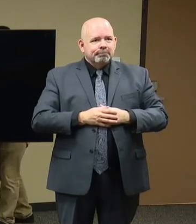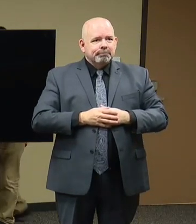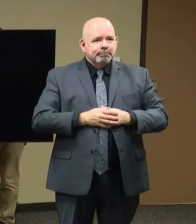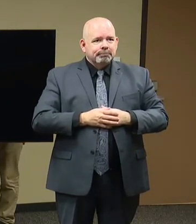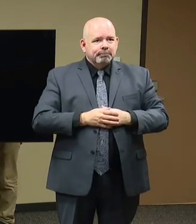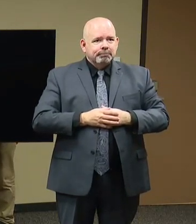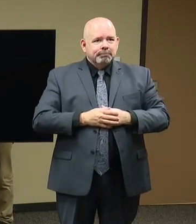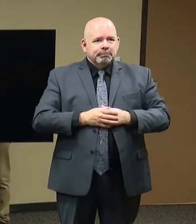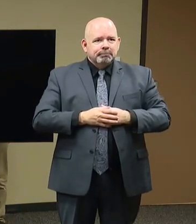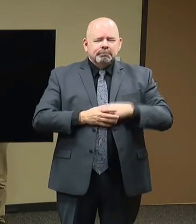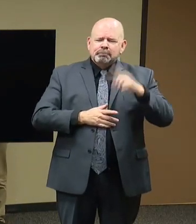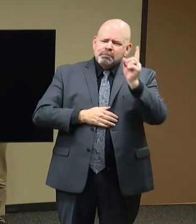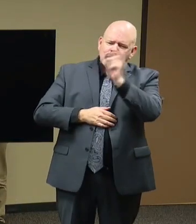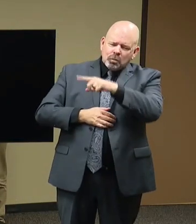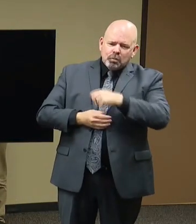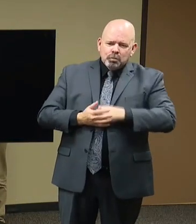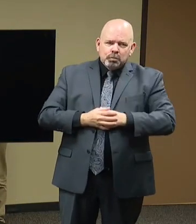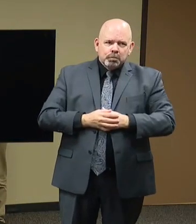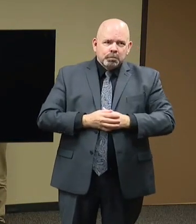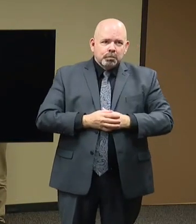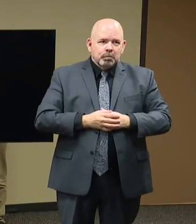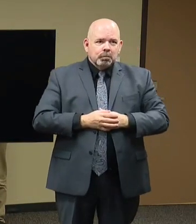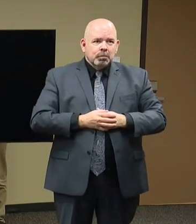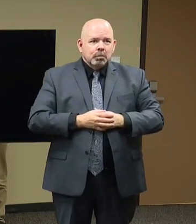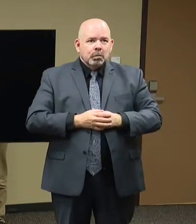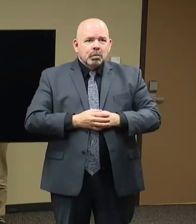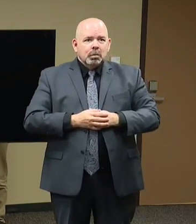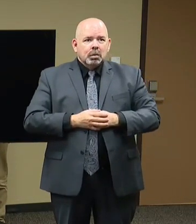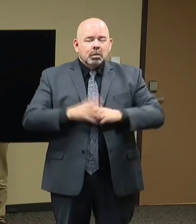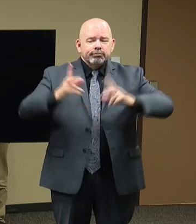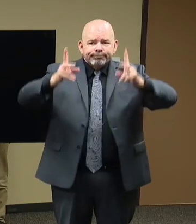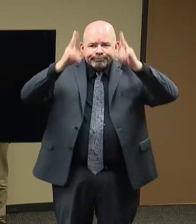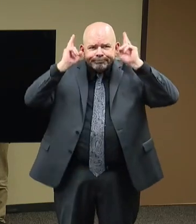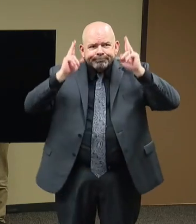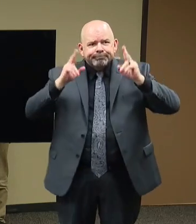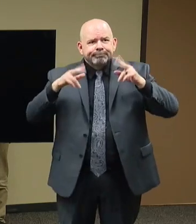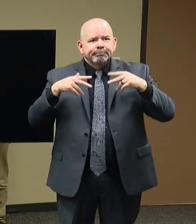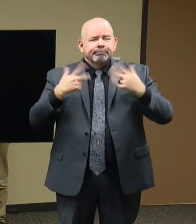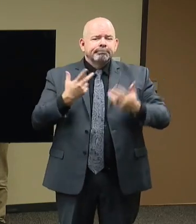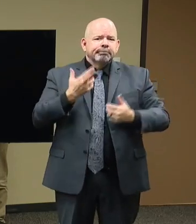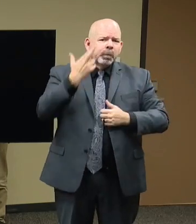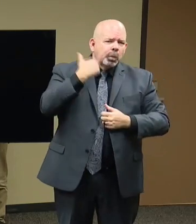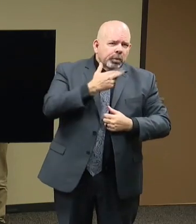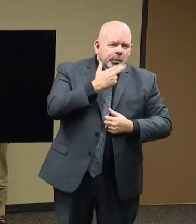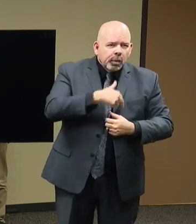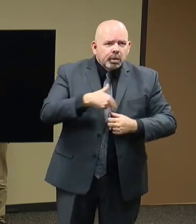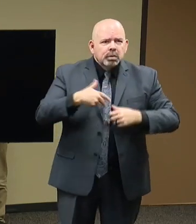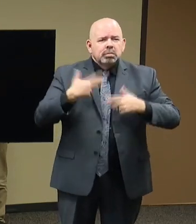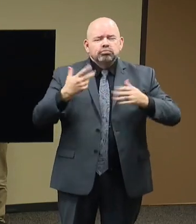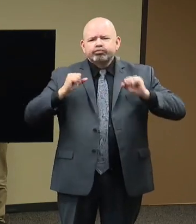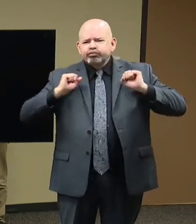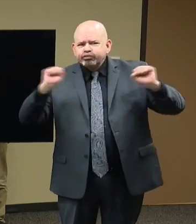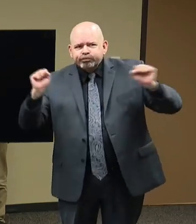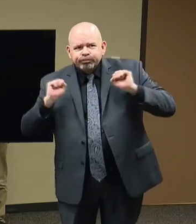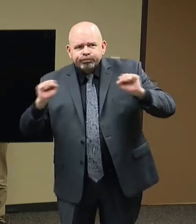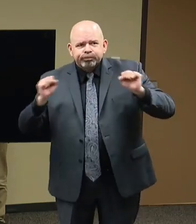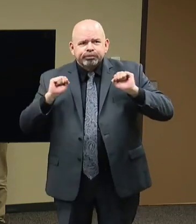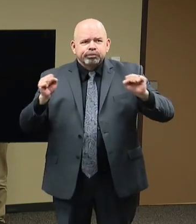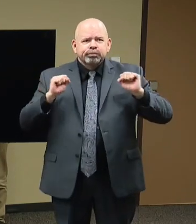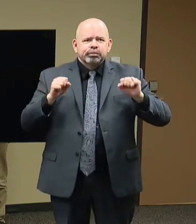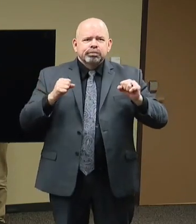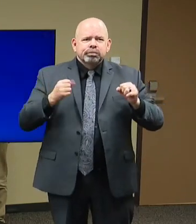People have been getting haircuts, people have been going and eating in restaurants, people have been going to the gym. Why does this guide still matter?